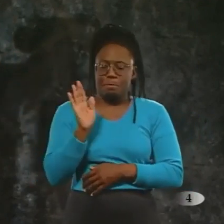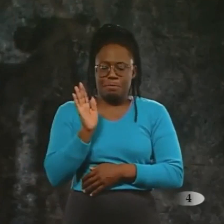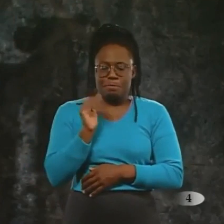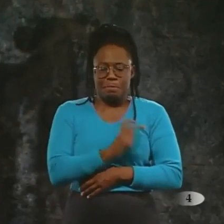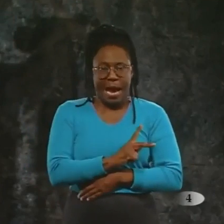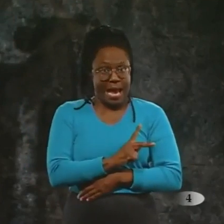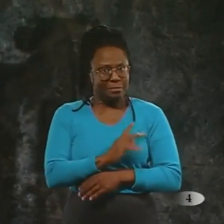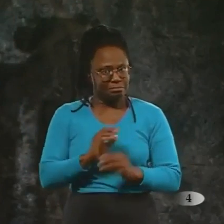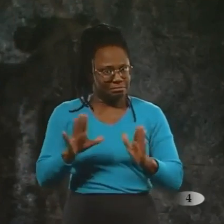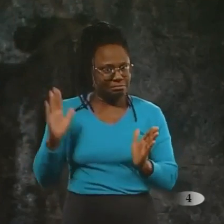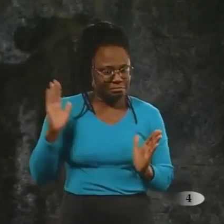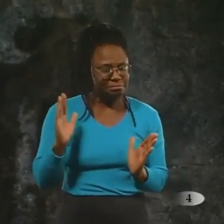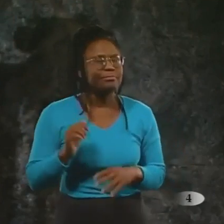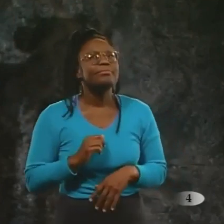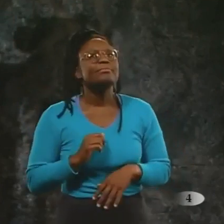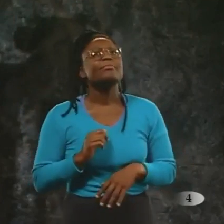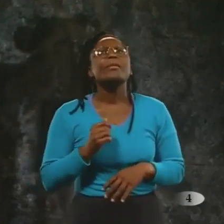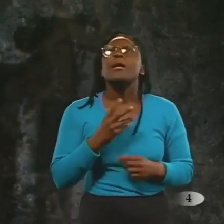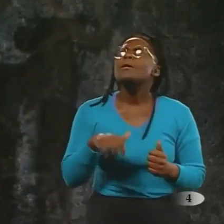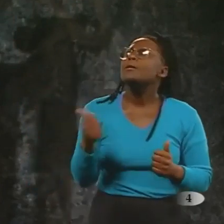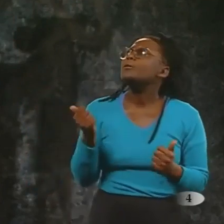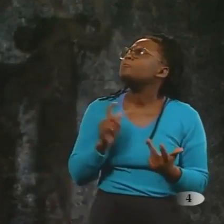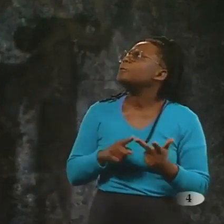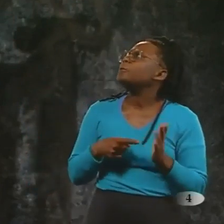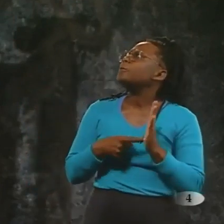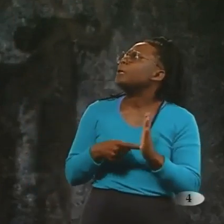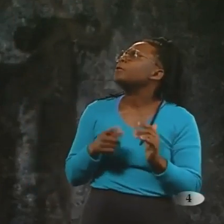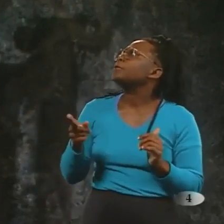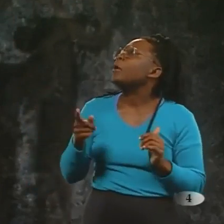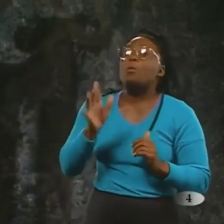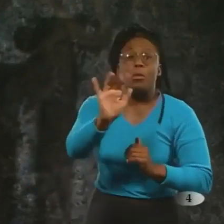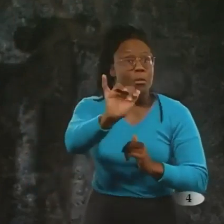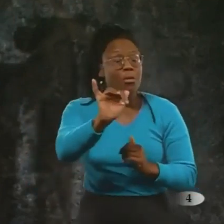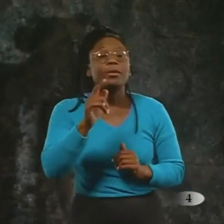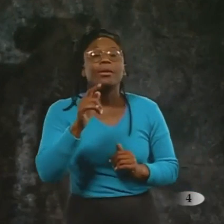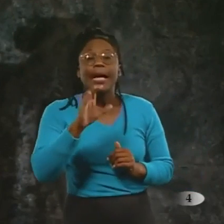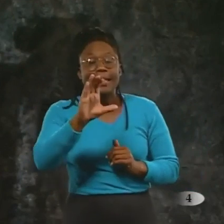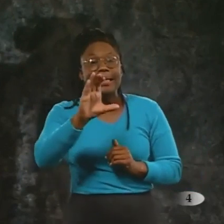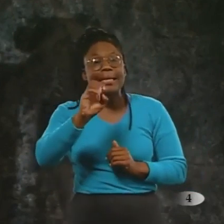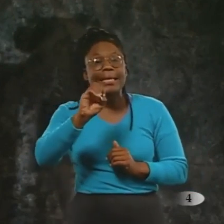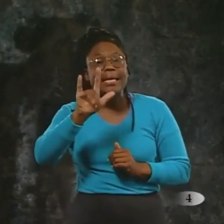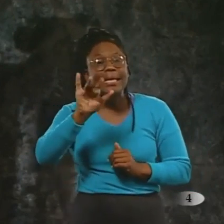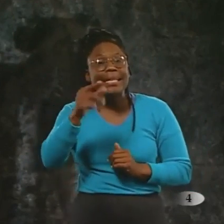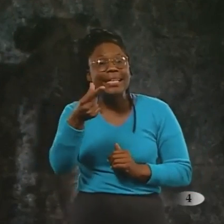is going from outwards inwards. That movement also gives it meaning. What's another example?